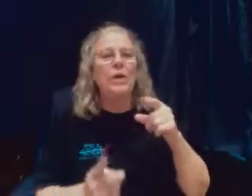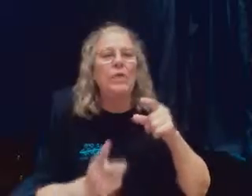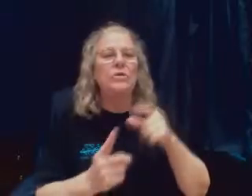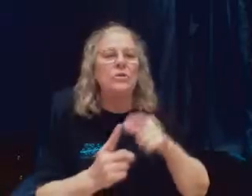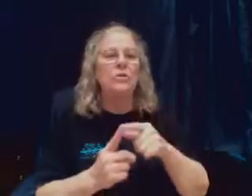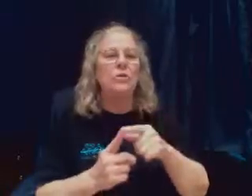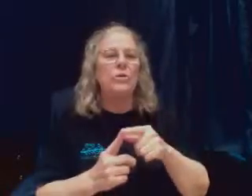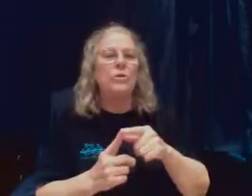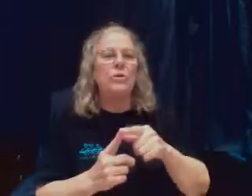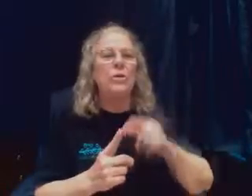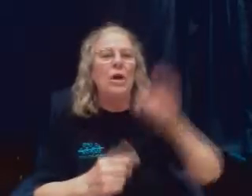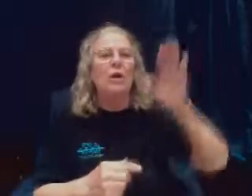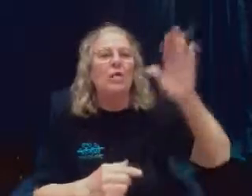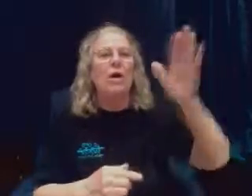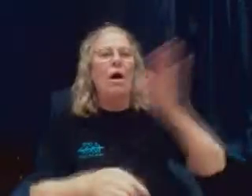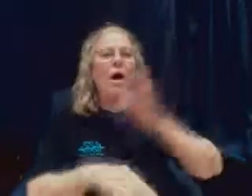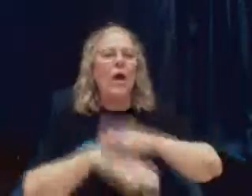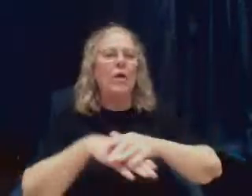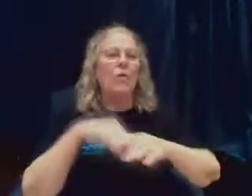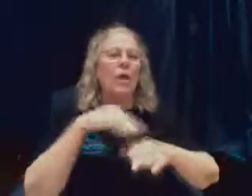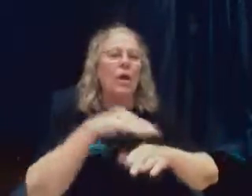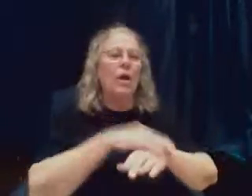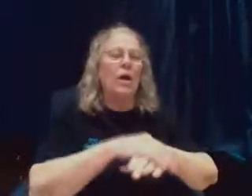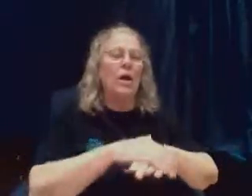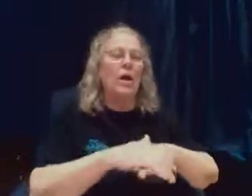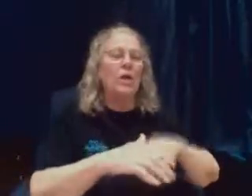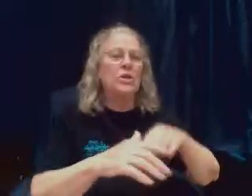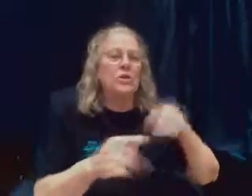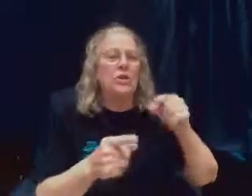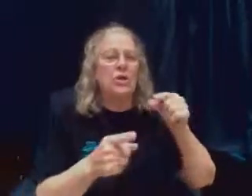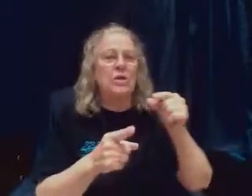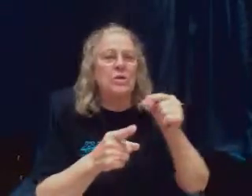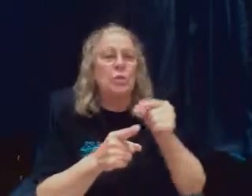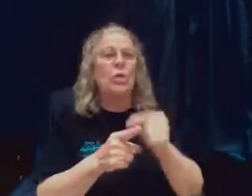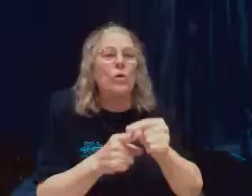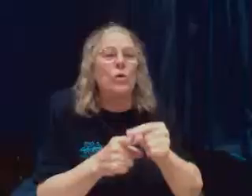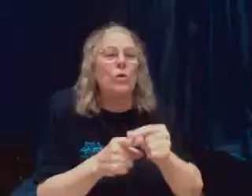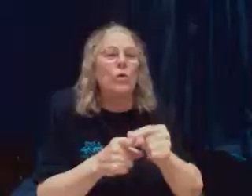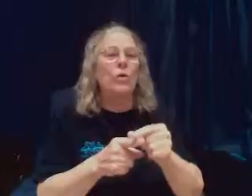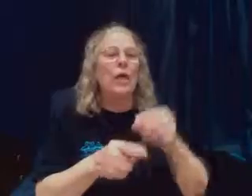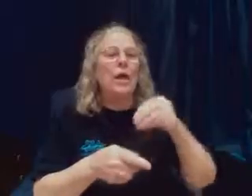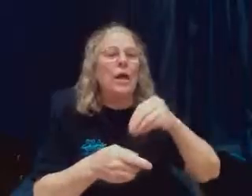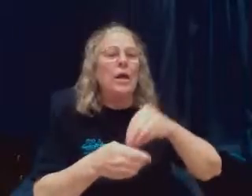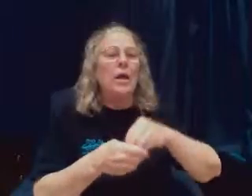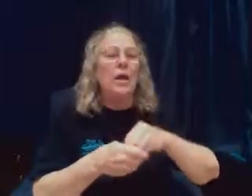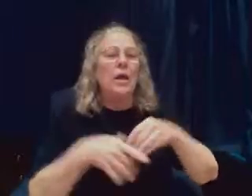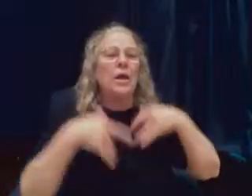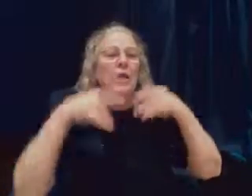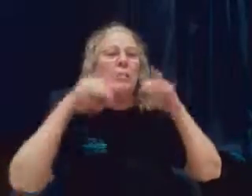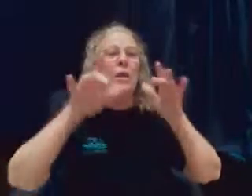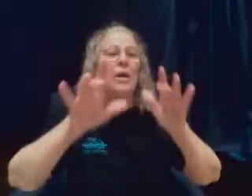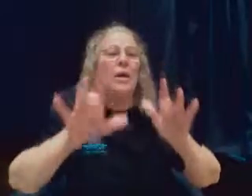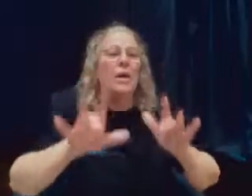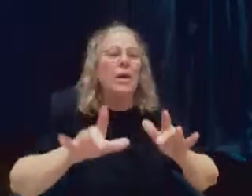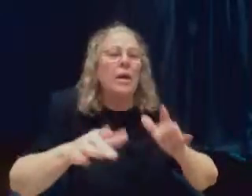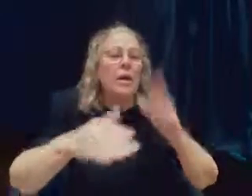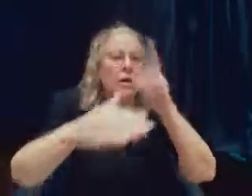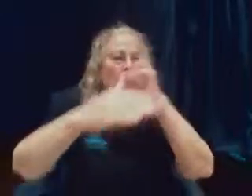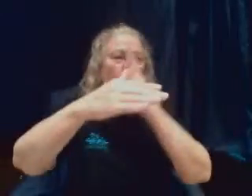according to thy gracious word, in meek